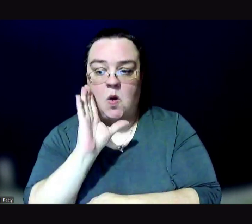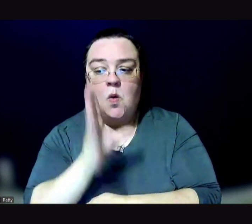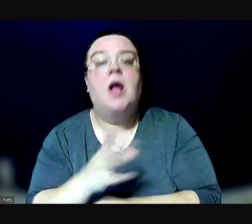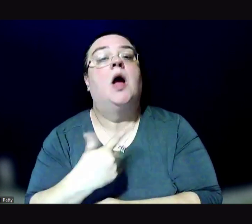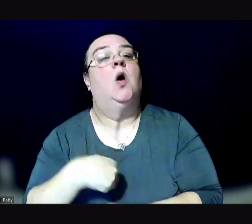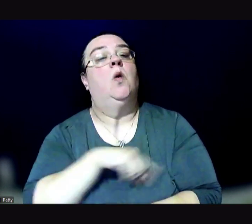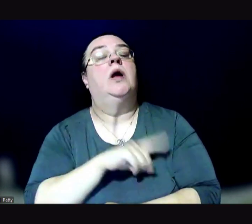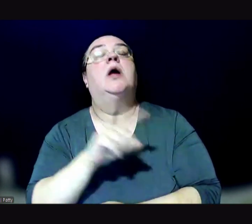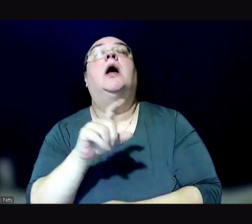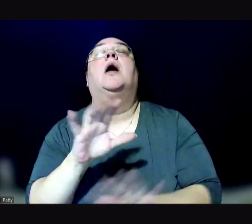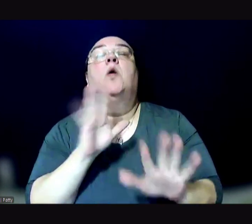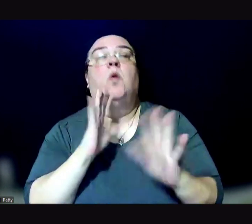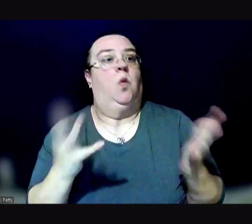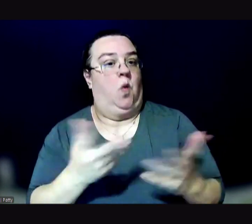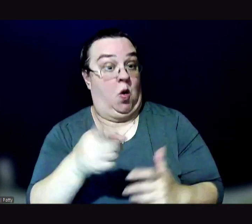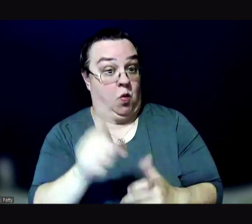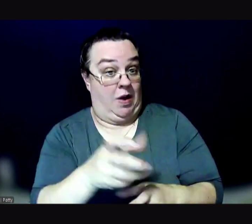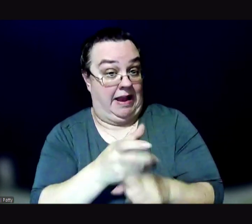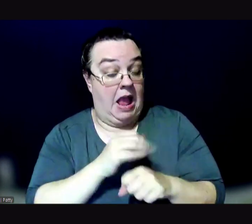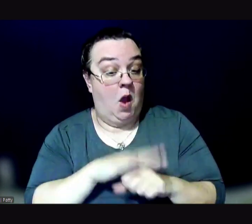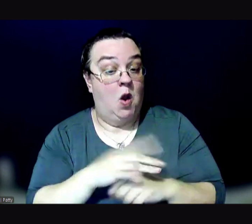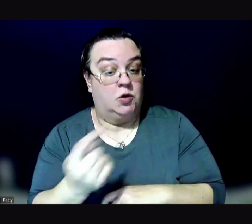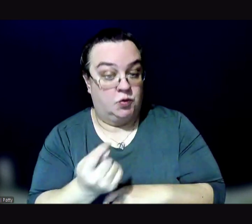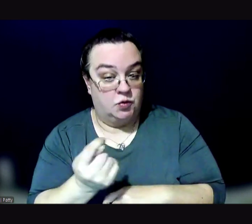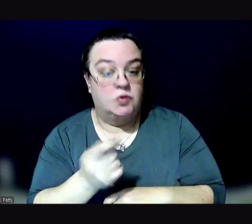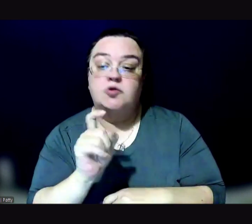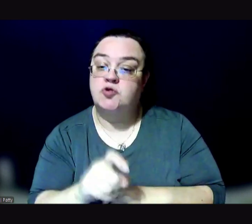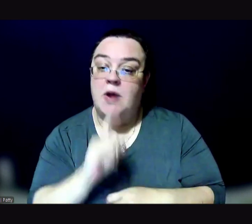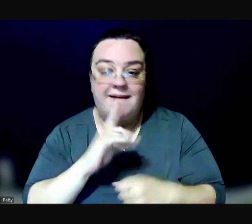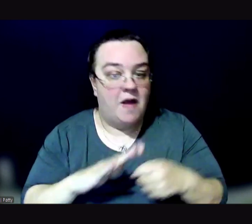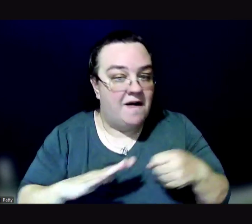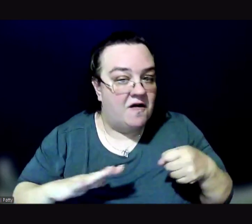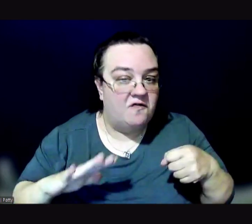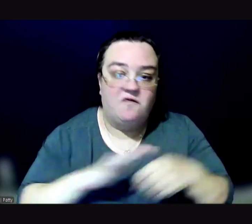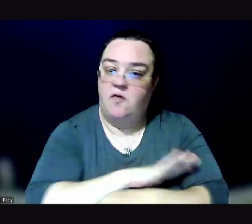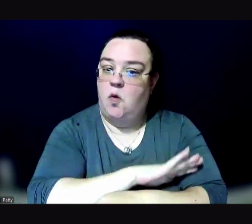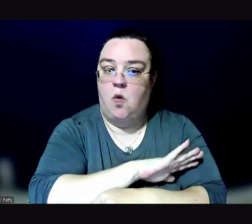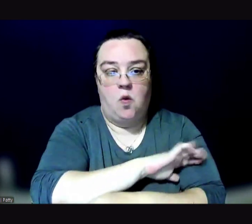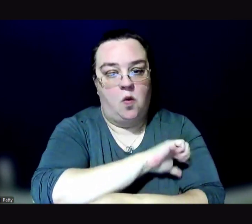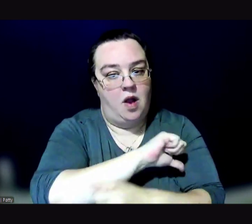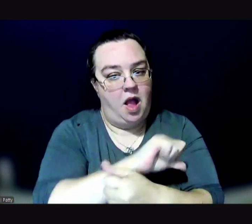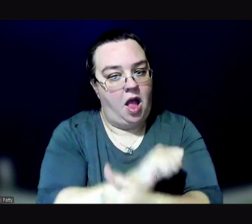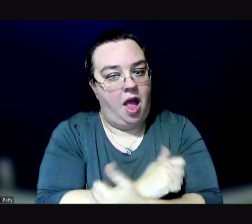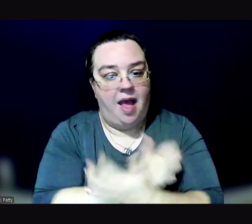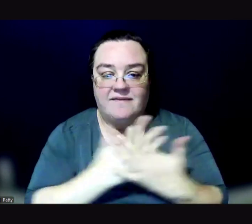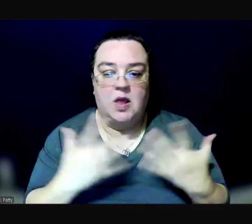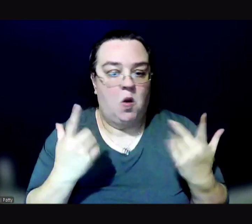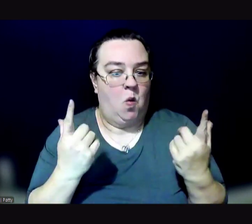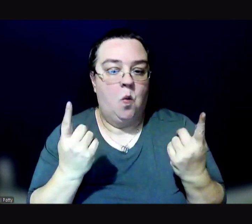What you should get on Tuesday should be the complete packet of what we will be presenting on Thursday.